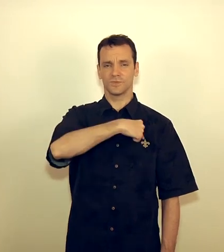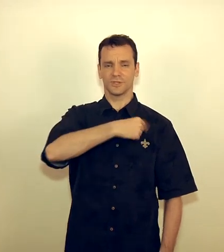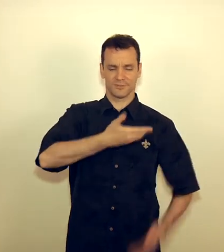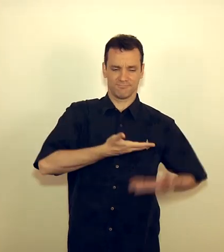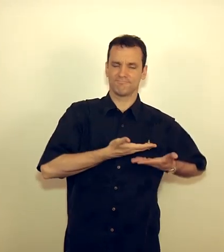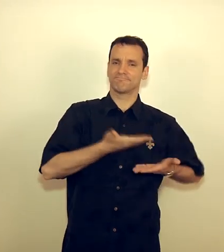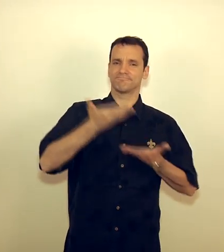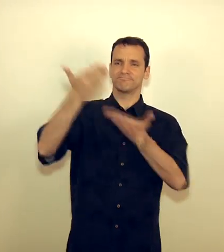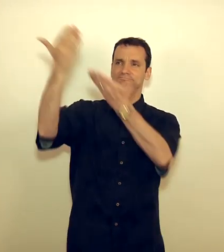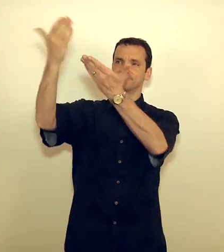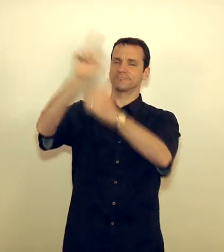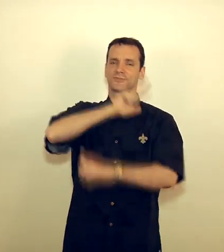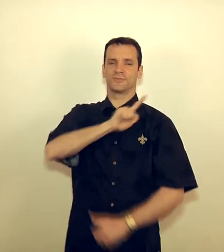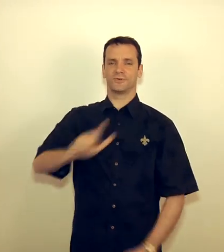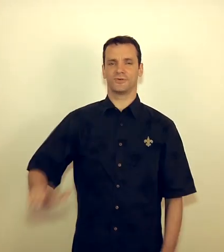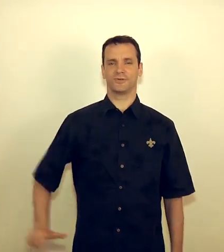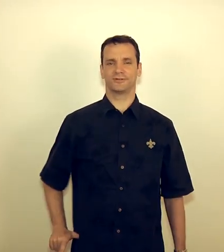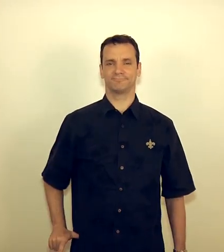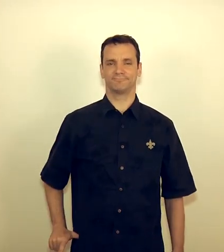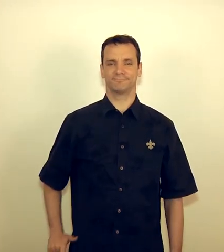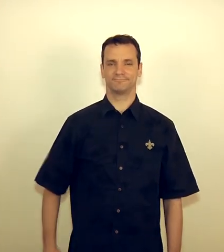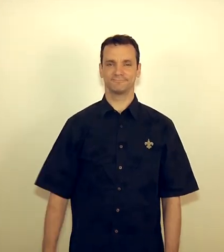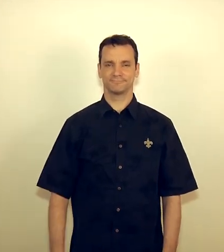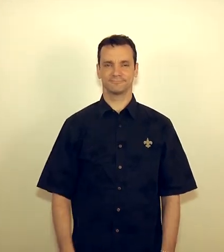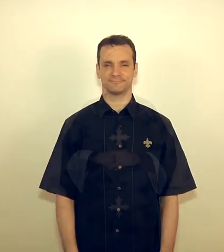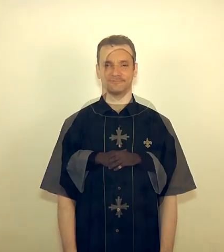We lift them up to the Lord.